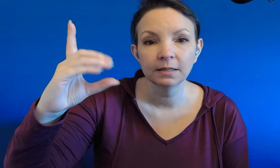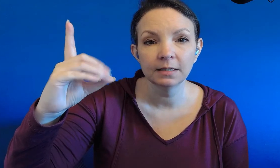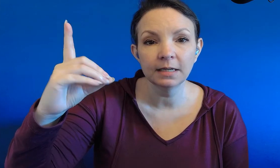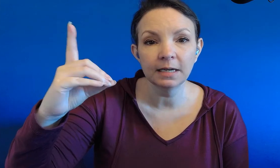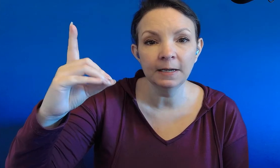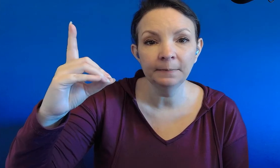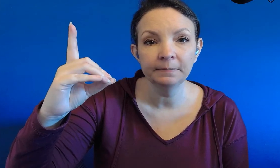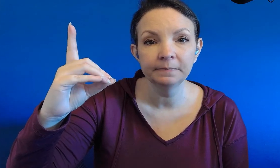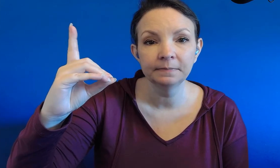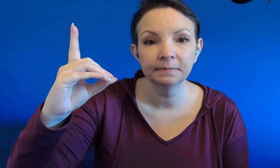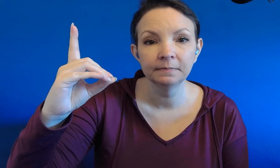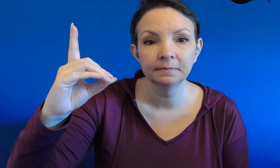D,